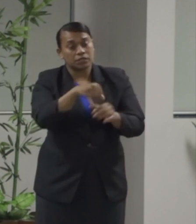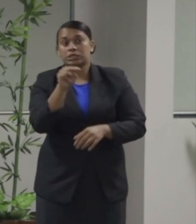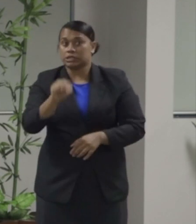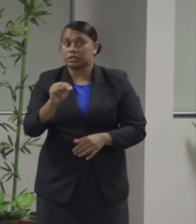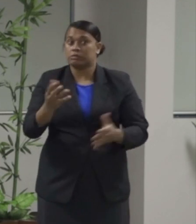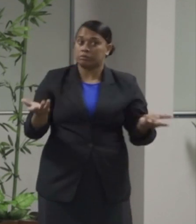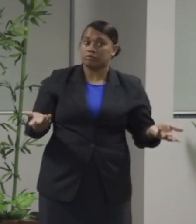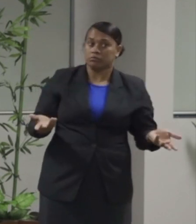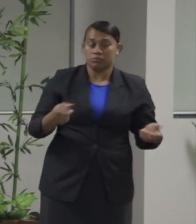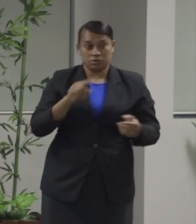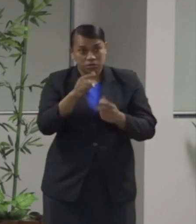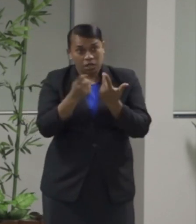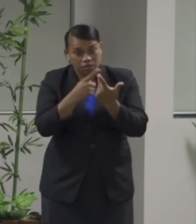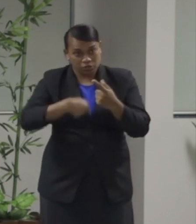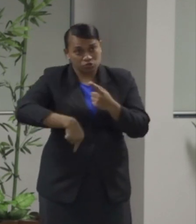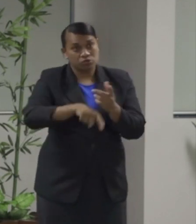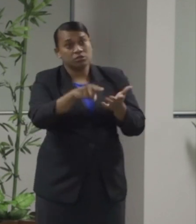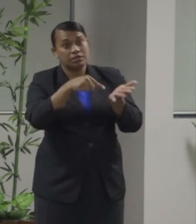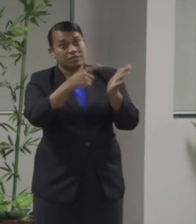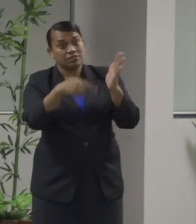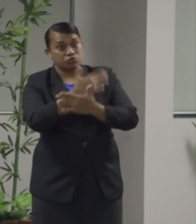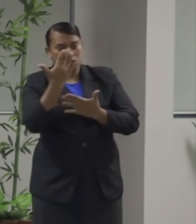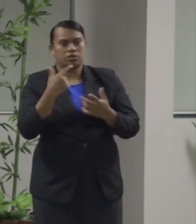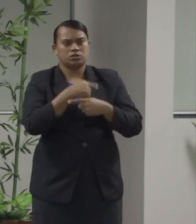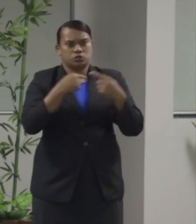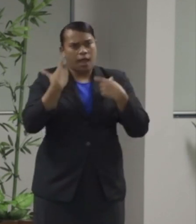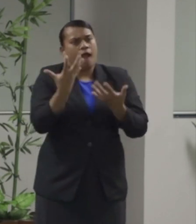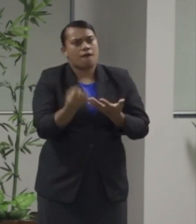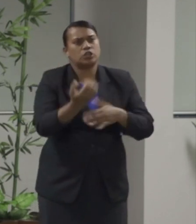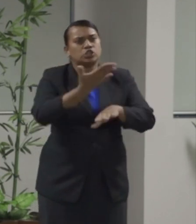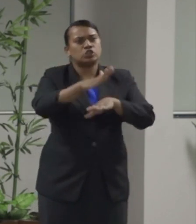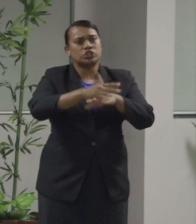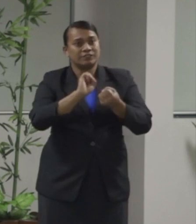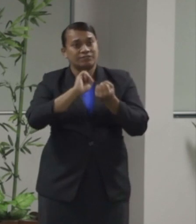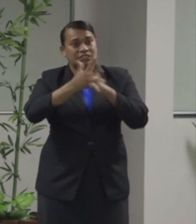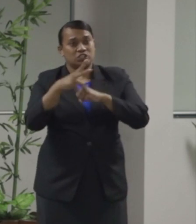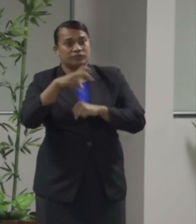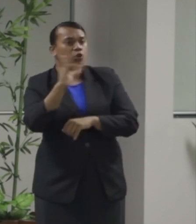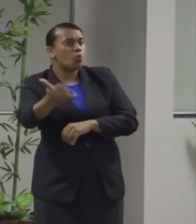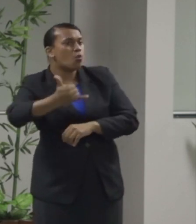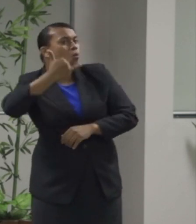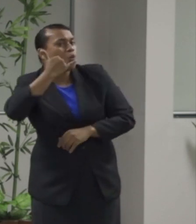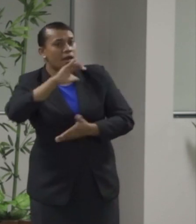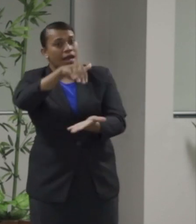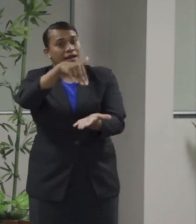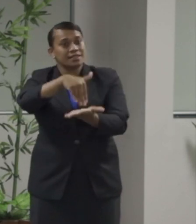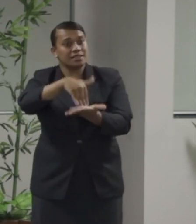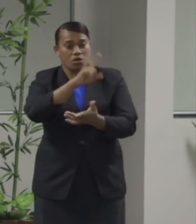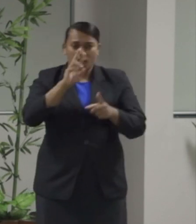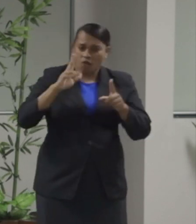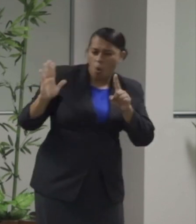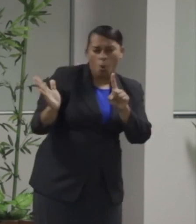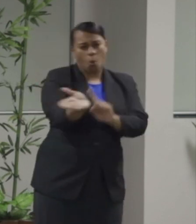Tuesday, we'll be rolling out a new COVID-19 call center to handle all concerns relating to